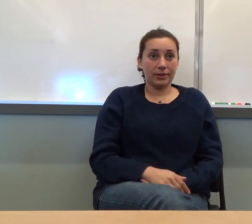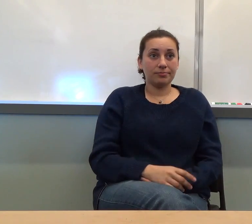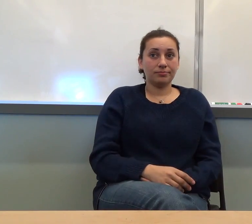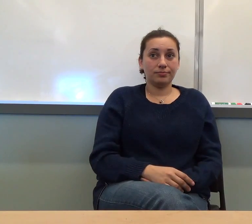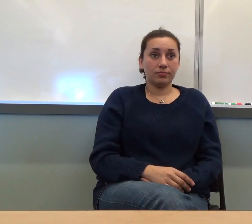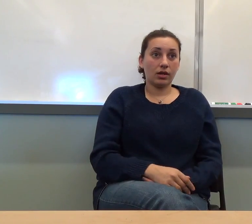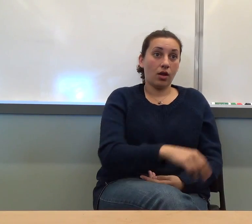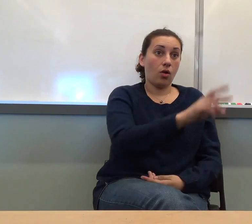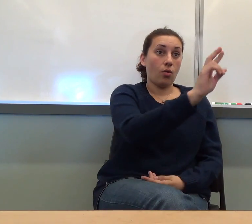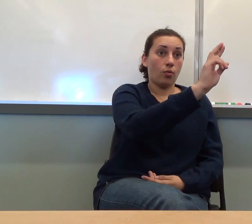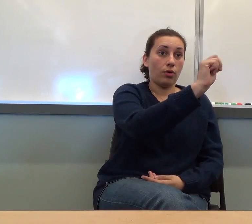are fractions.